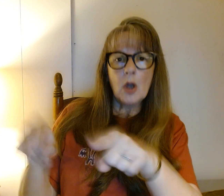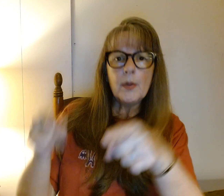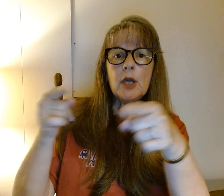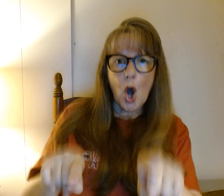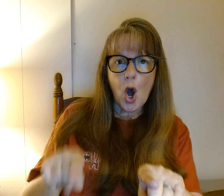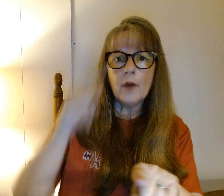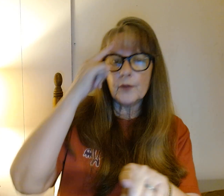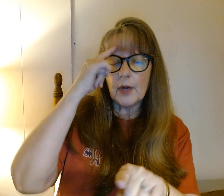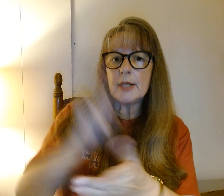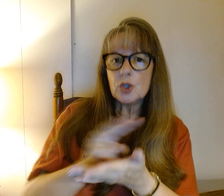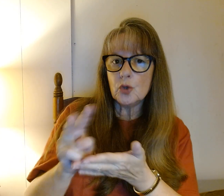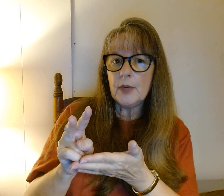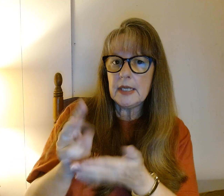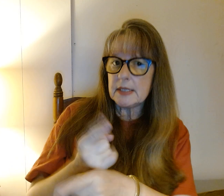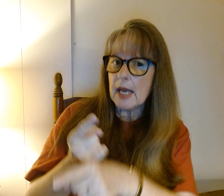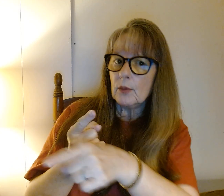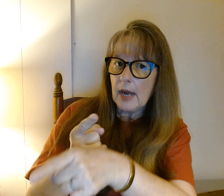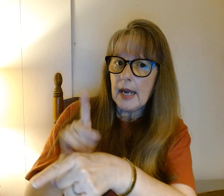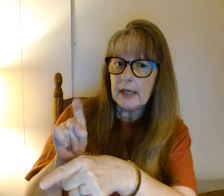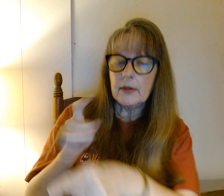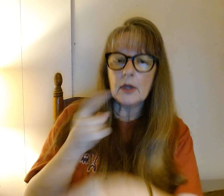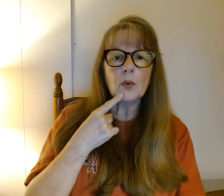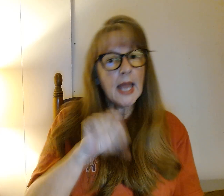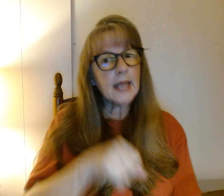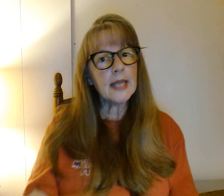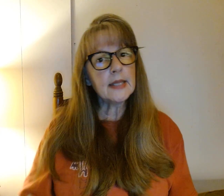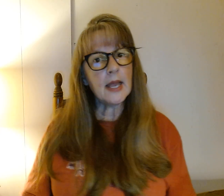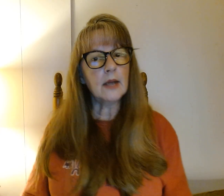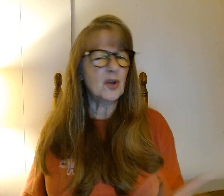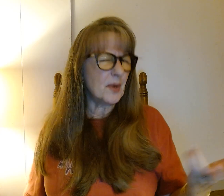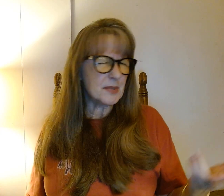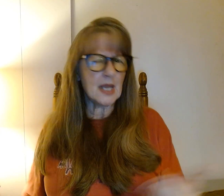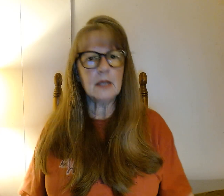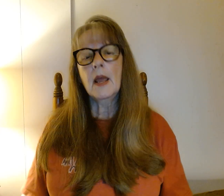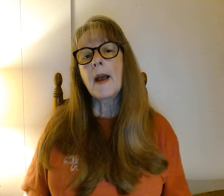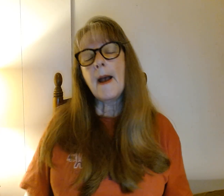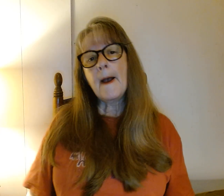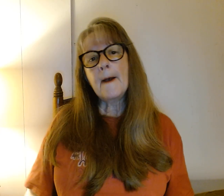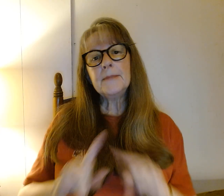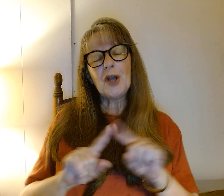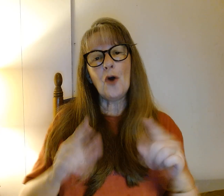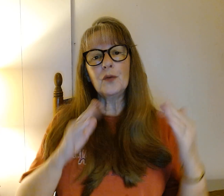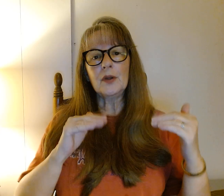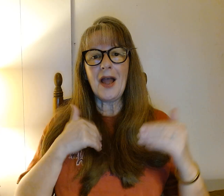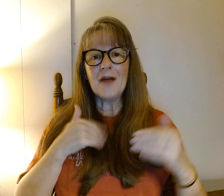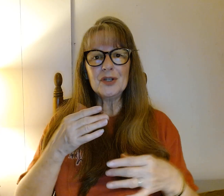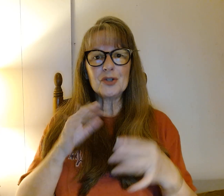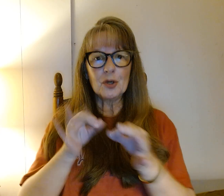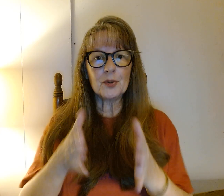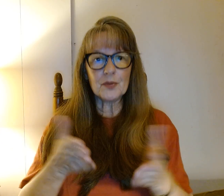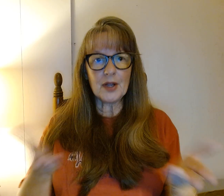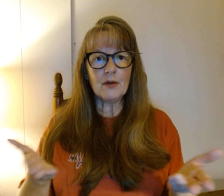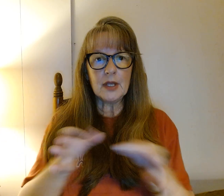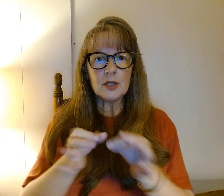going on for like 2 weeks. Is that right? And they're going, yeah. You know what I'm saying? But hopefully they'll have an interpreter there, and the